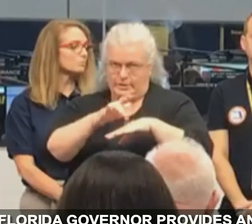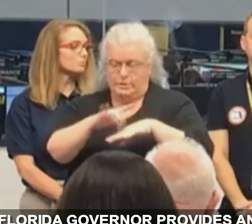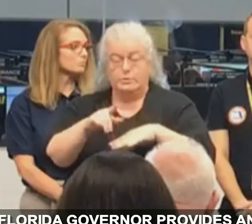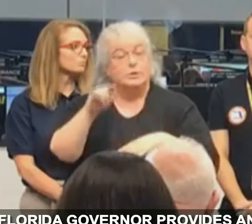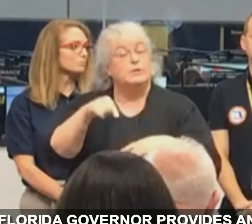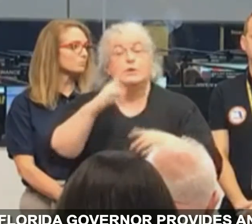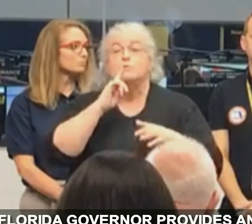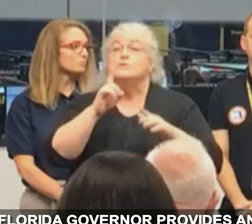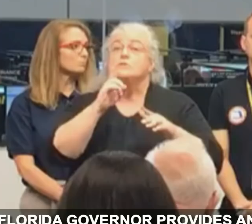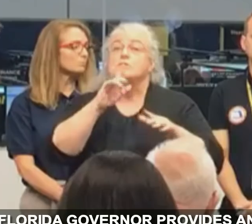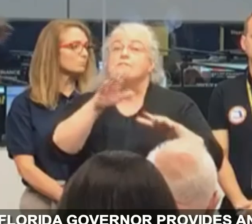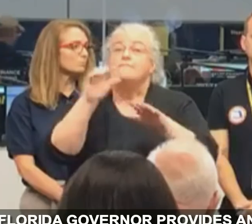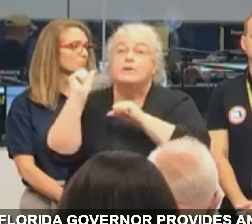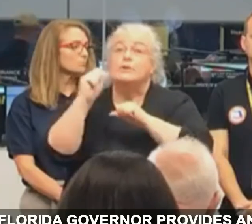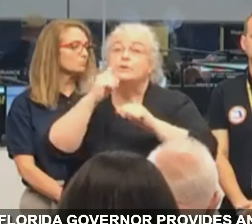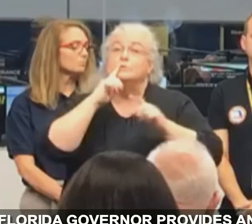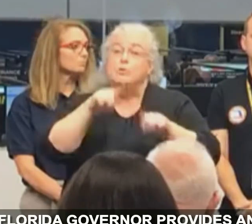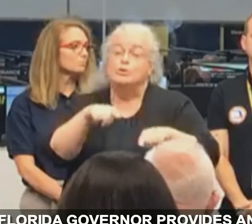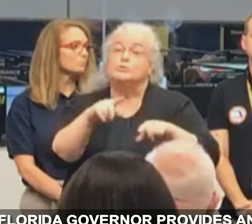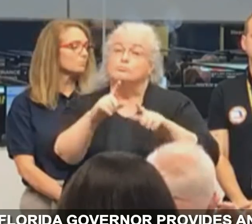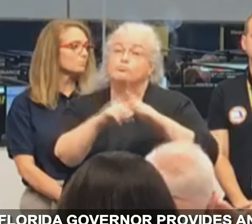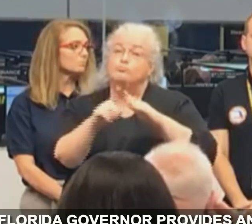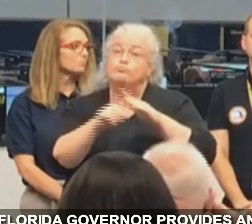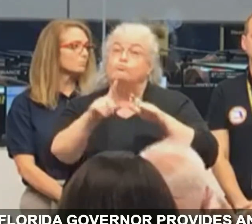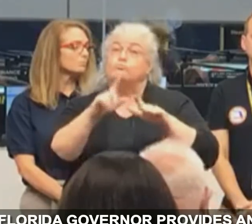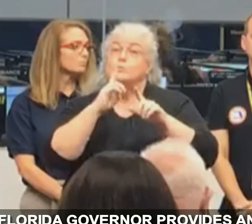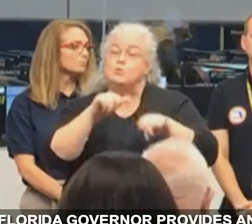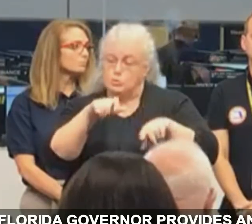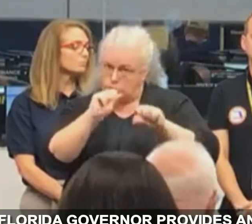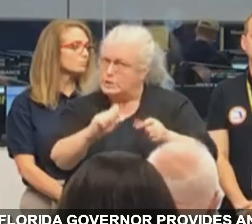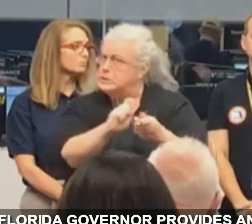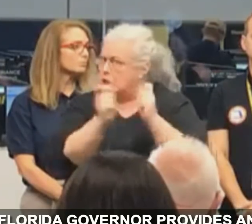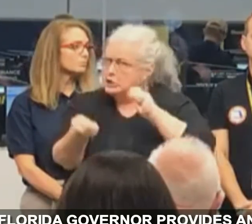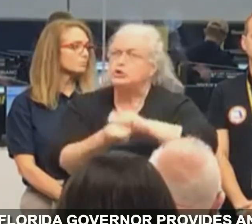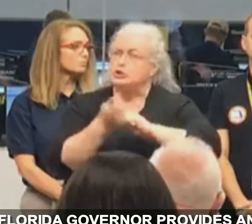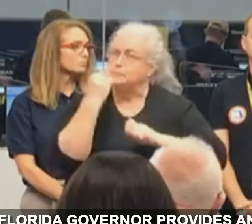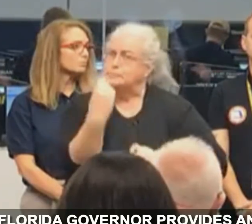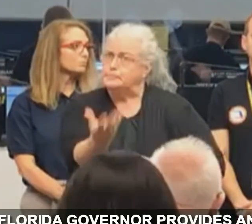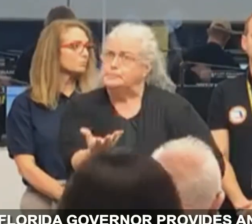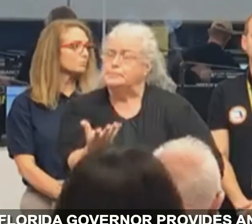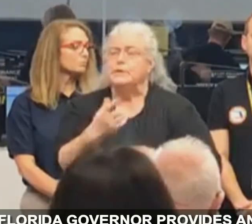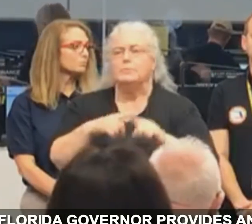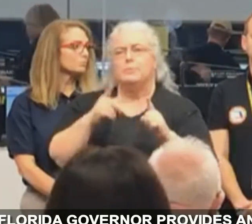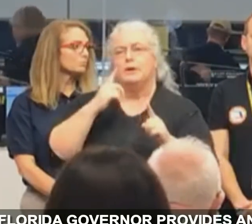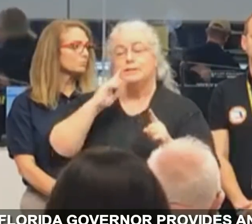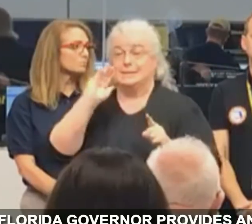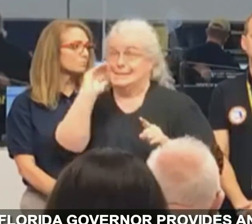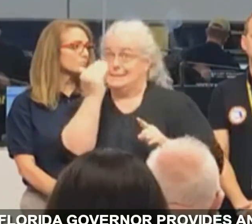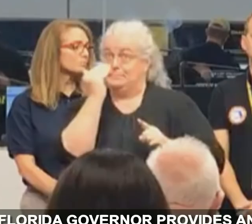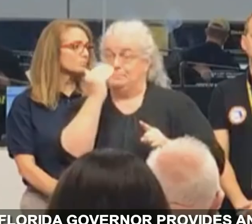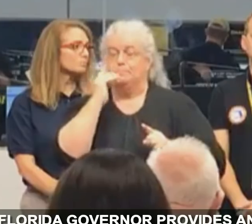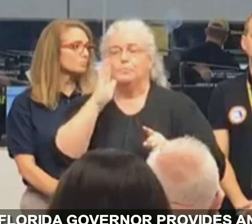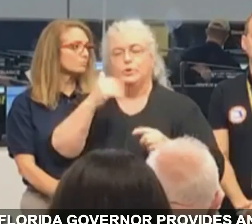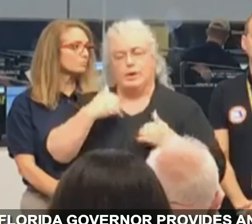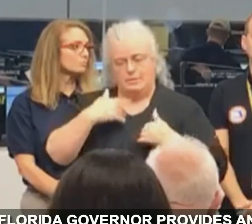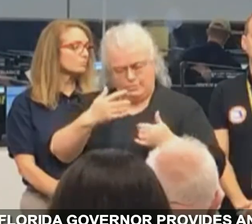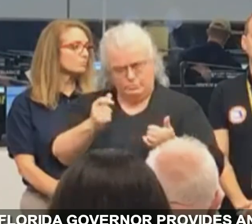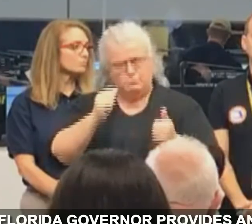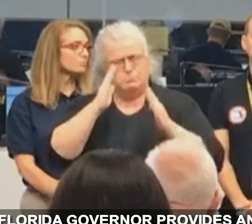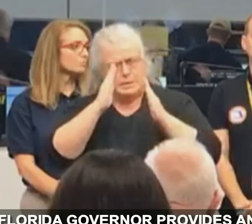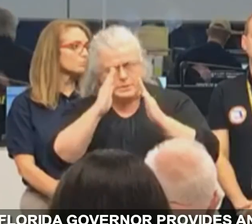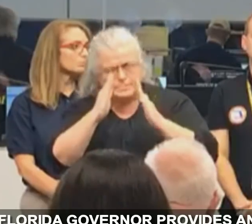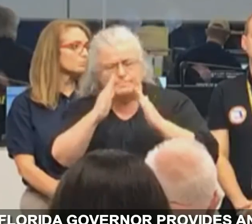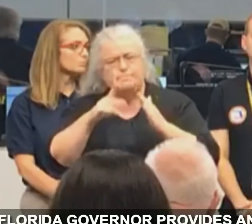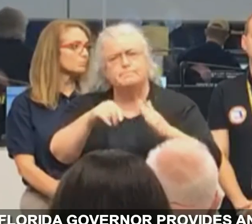could change. So just continue to follow local updates, but remain prepared. Continue to make